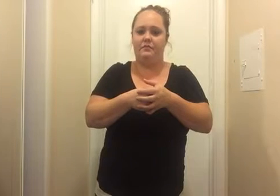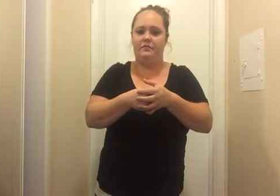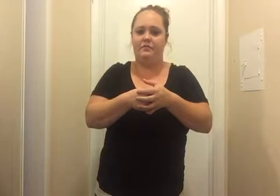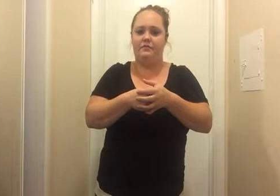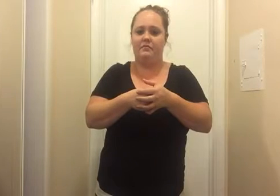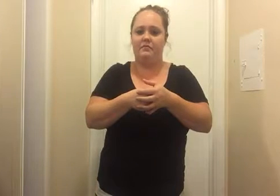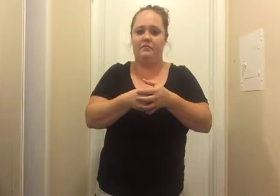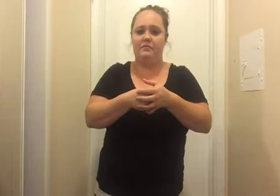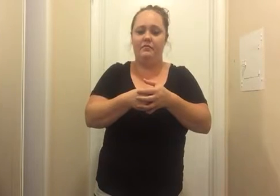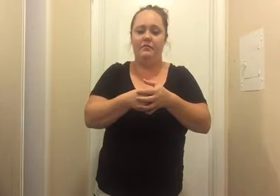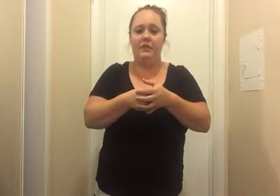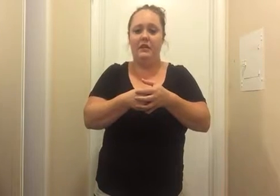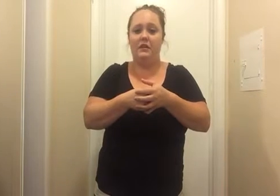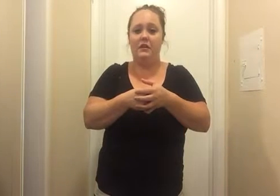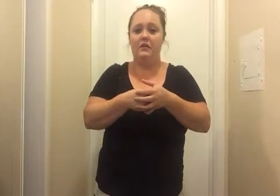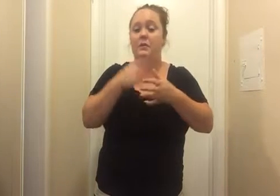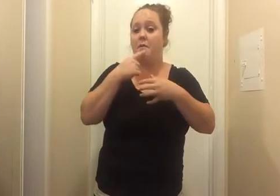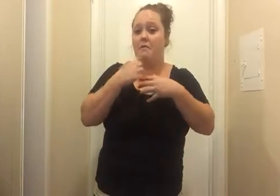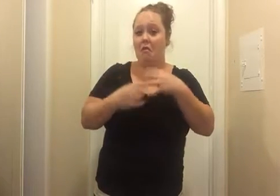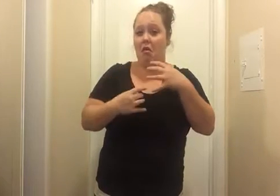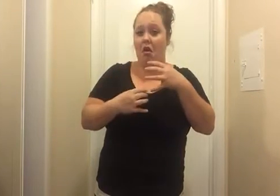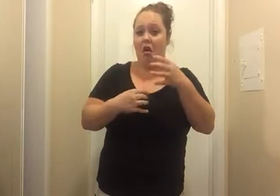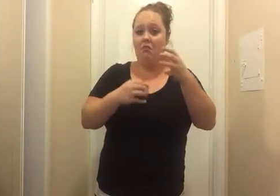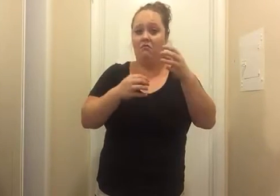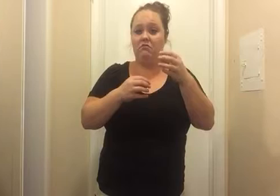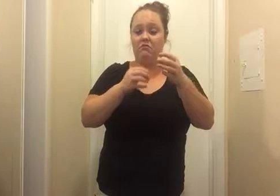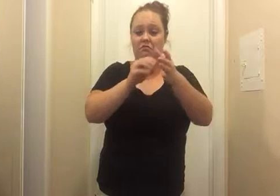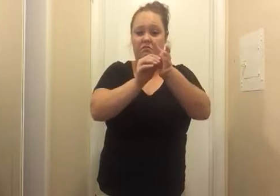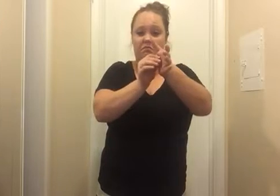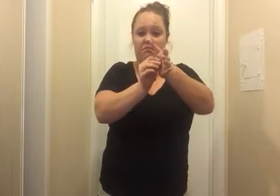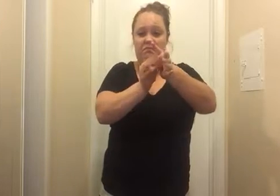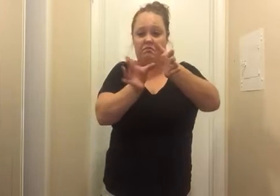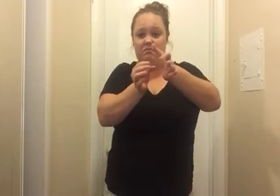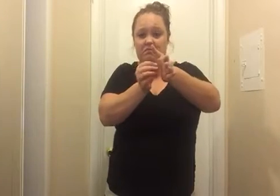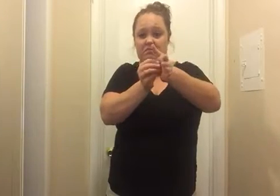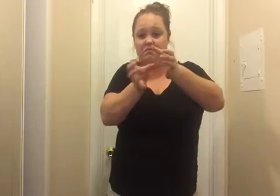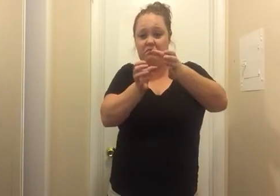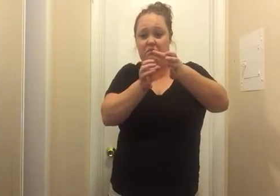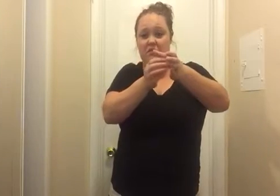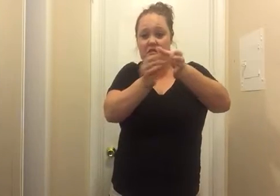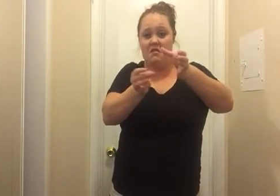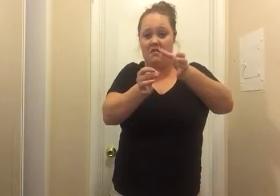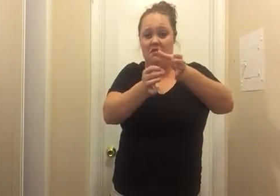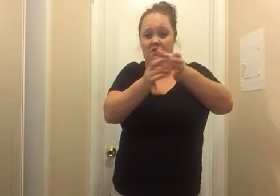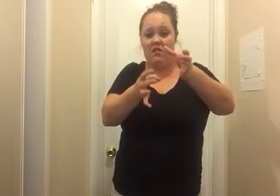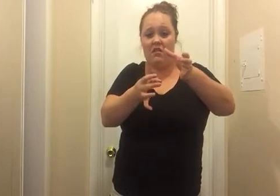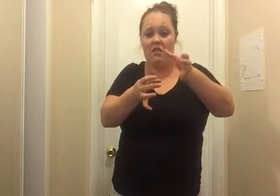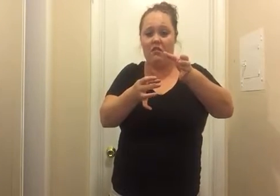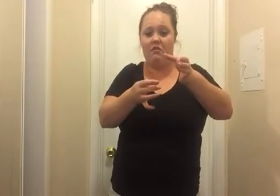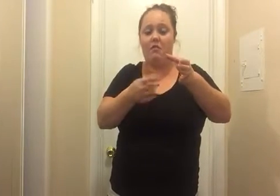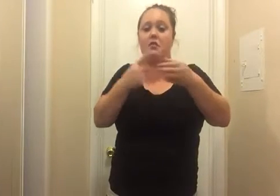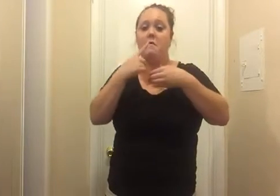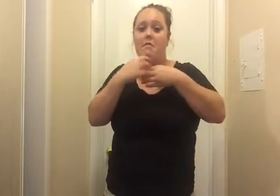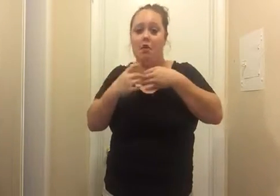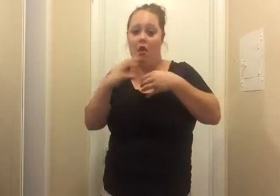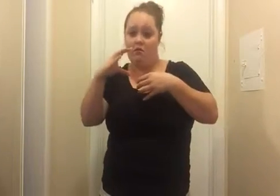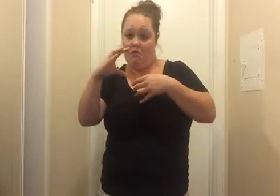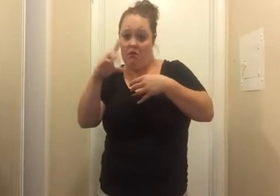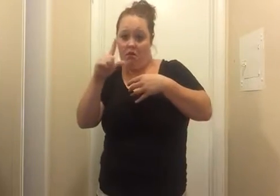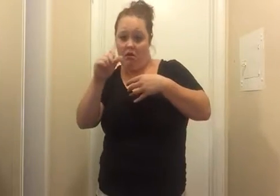just randomly breaks off. All of this blood clots around this, and then it's going downstream. It's going